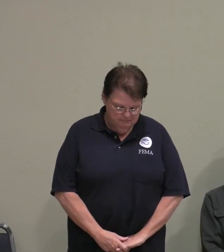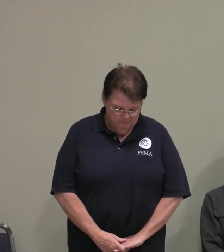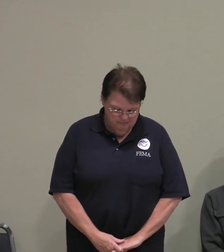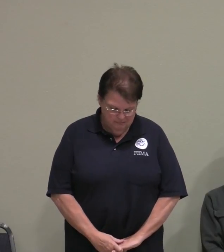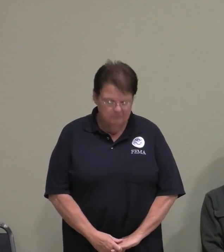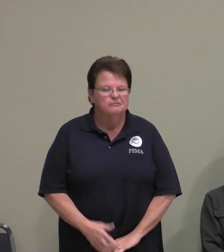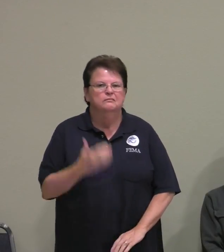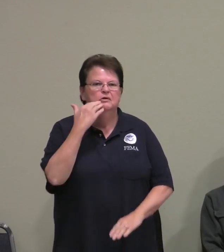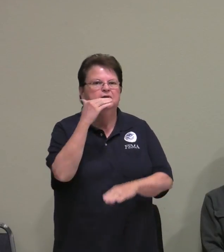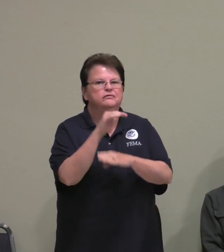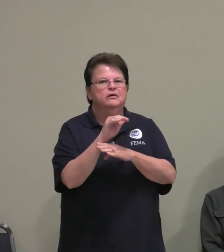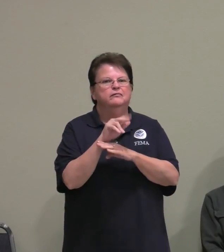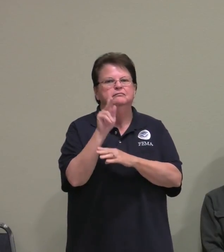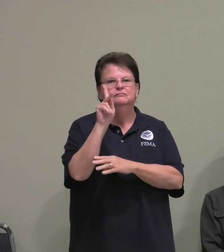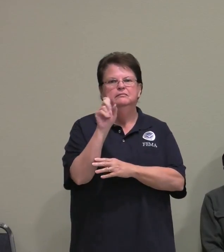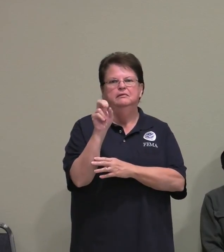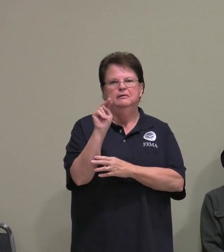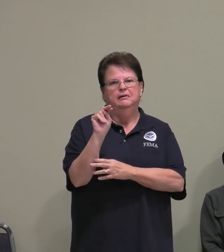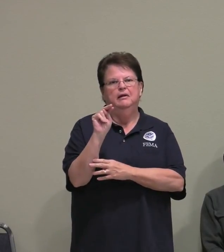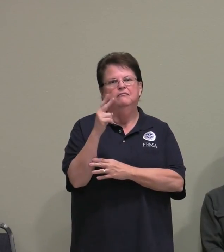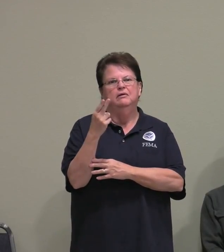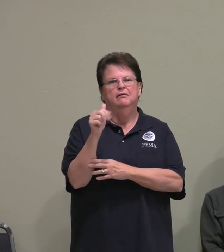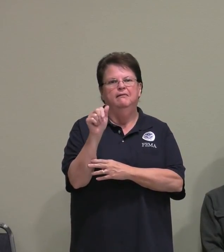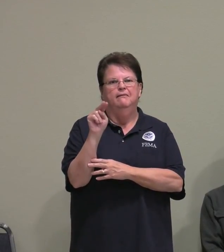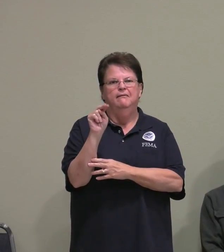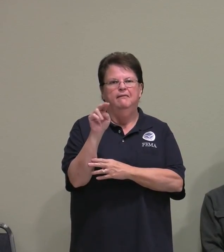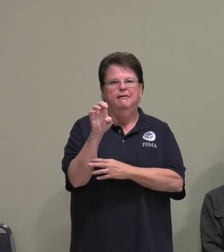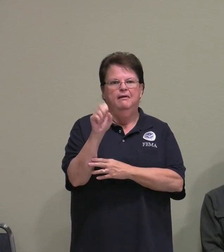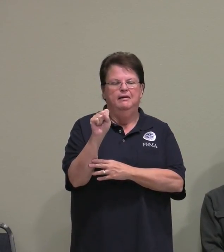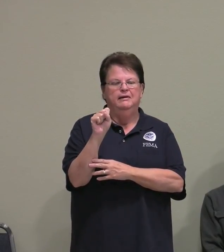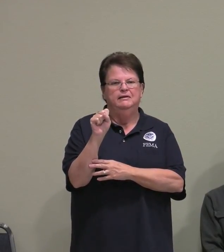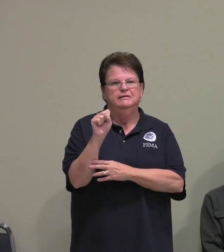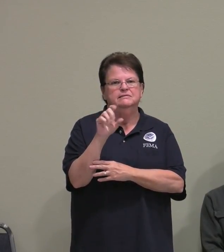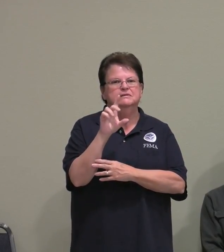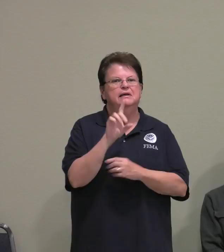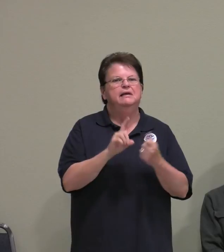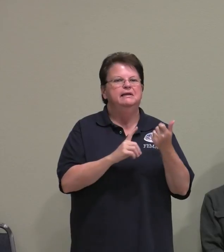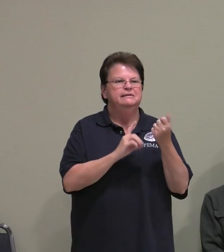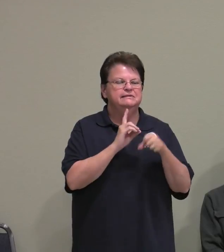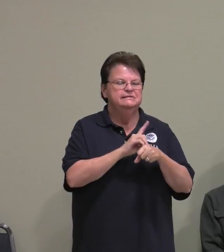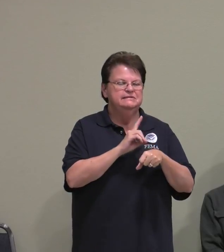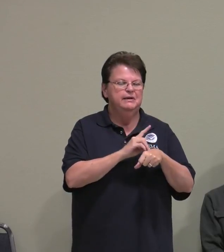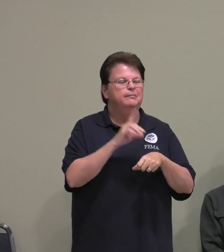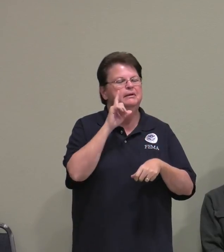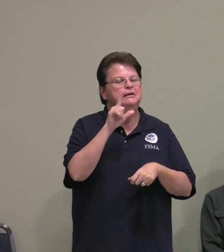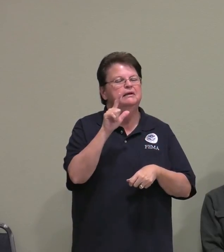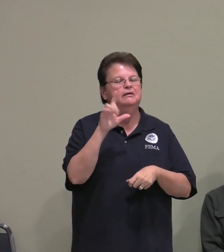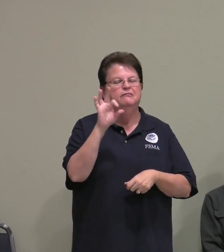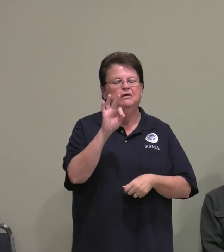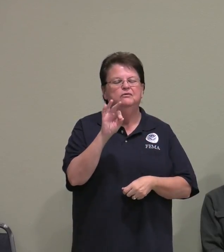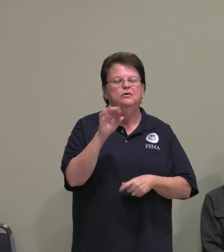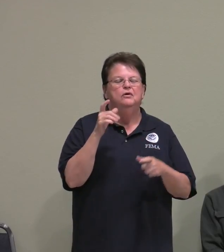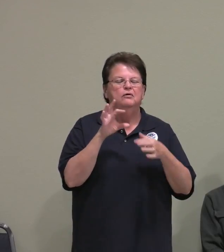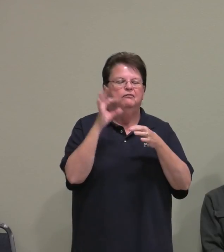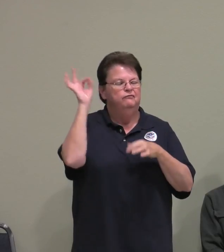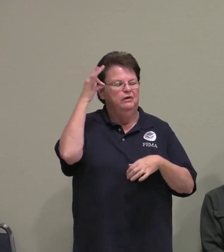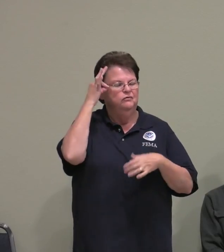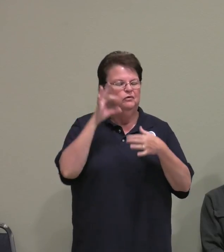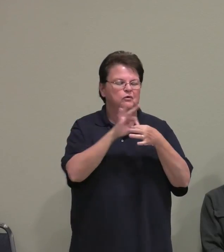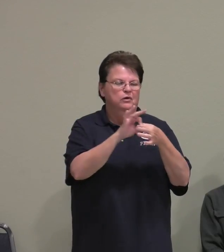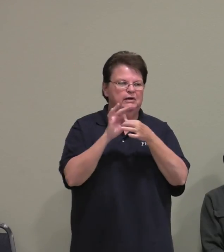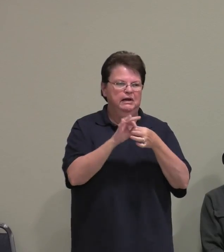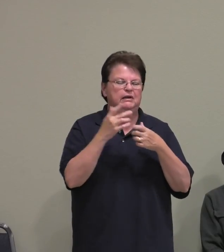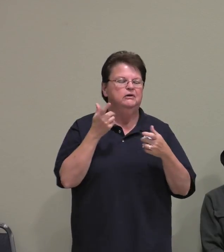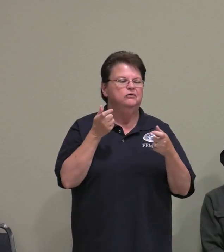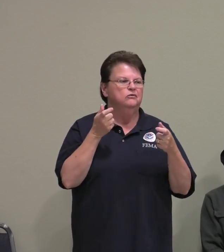Good evening. My name is Kevin Hannes, and I'm the Deputy Federal Coordinating Officer for this event. And I'm also the senior